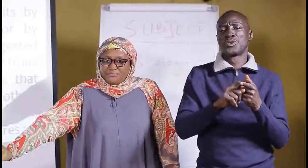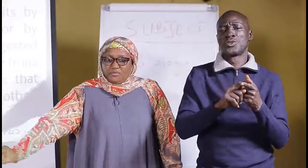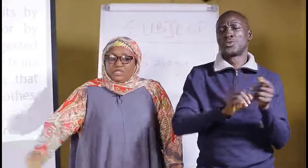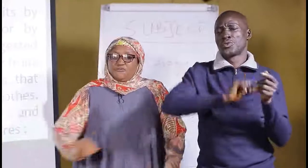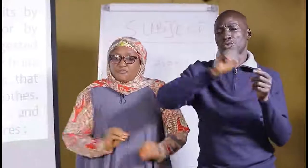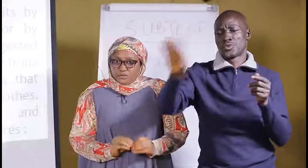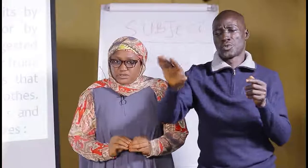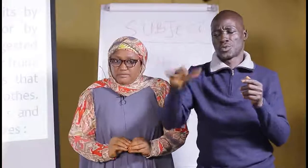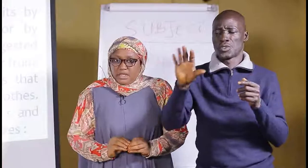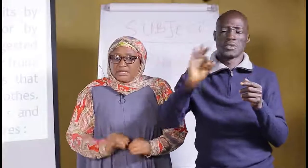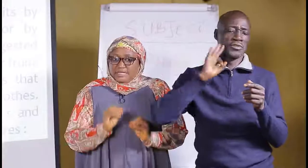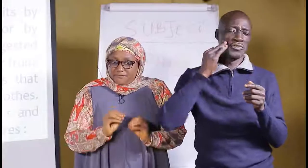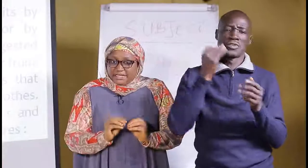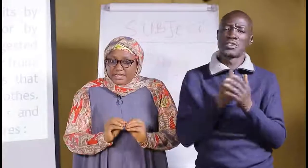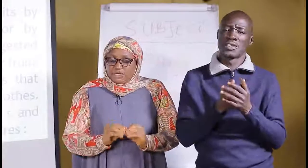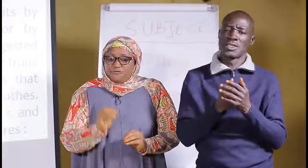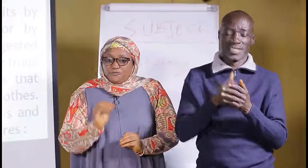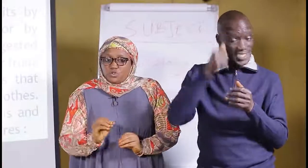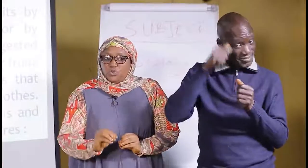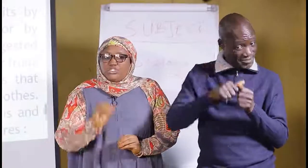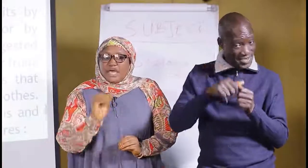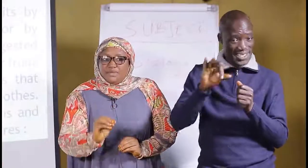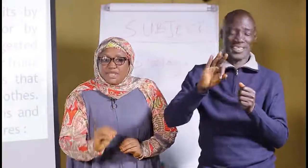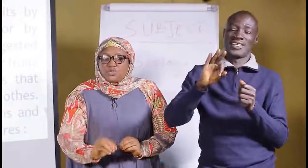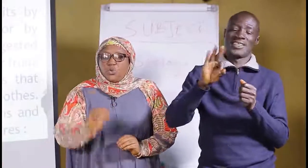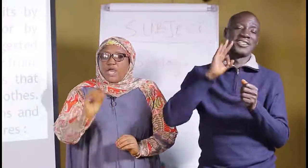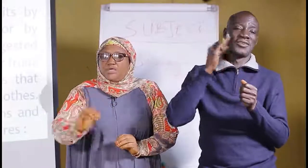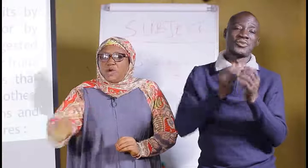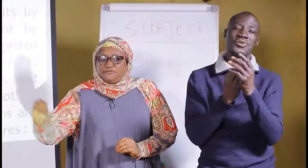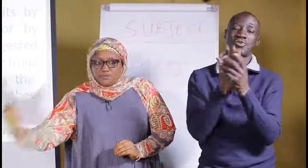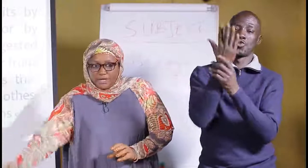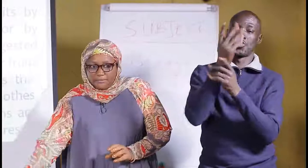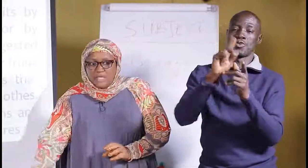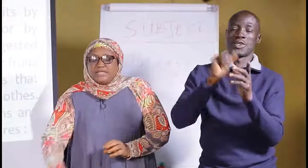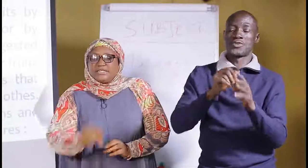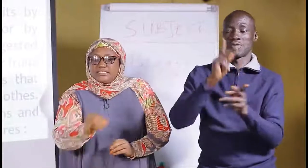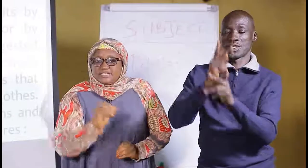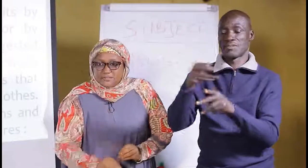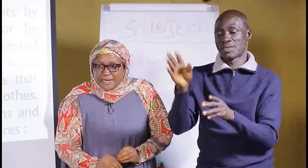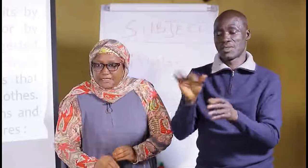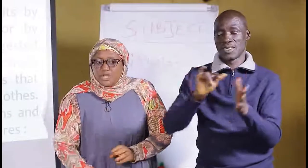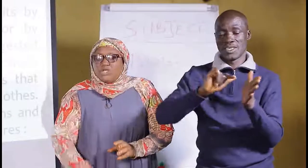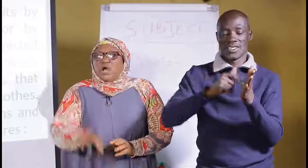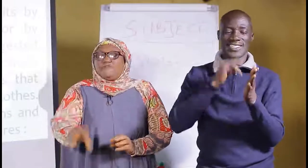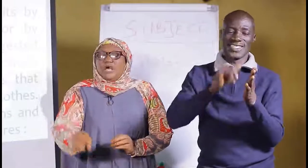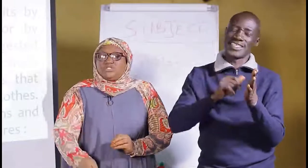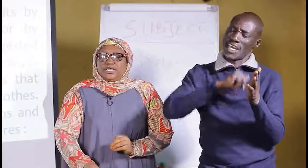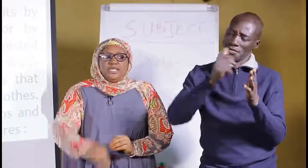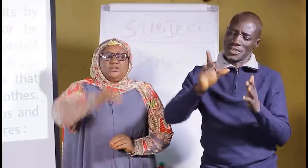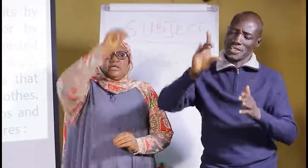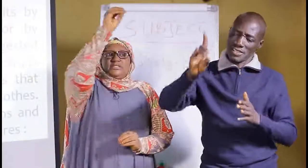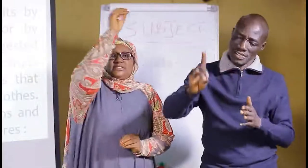away the fruits, definitely the fruit will germinate where you have thrown them. This is dispersal. You have